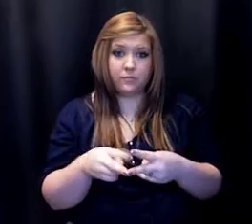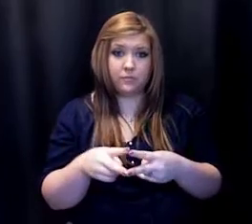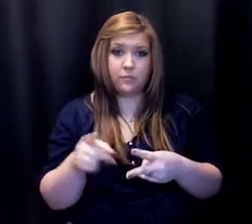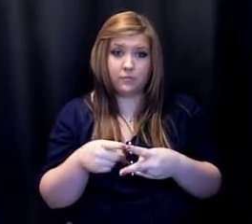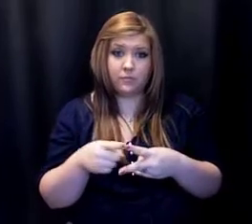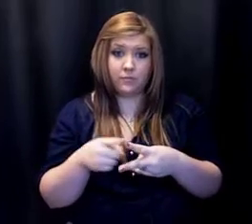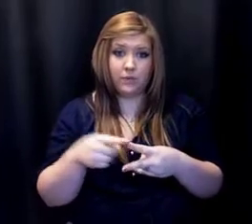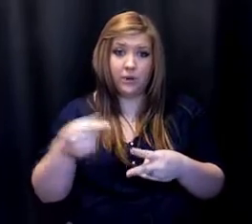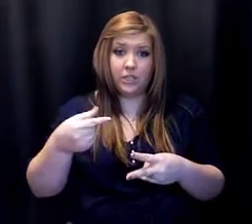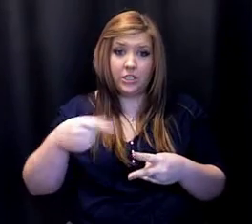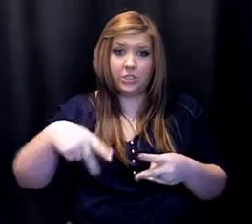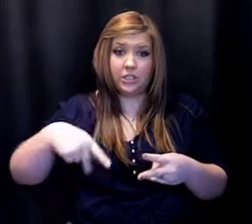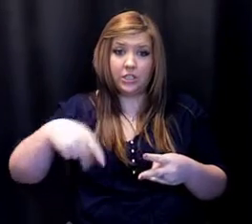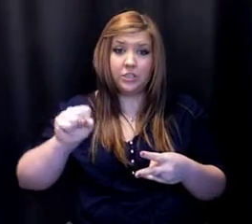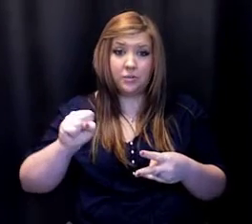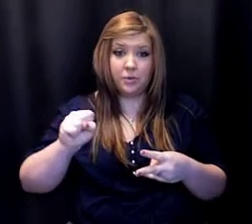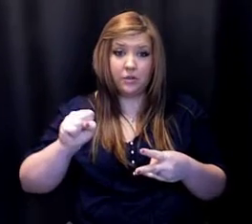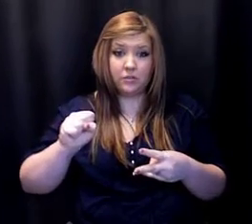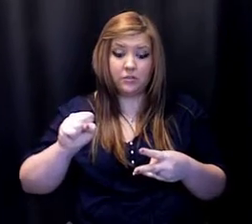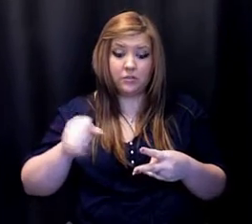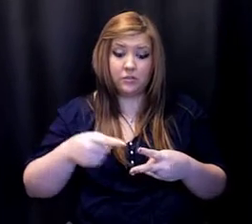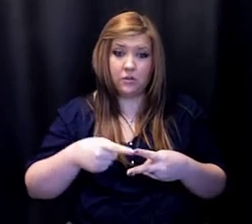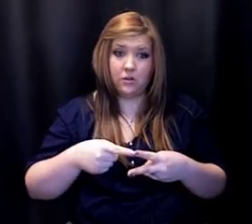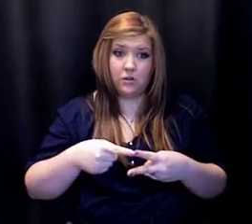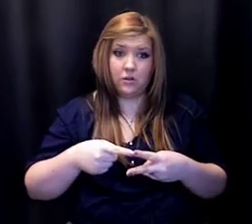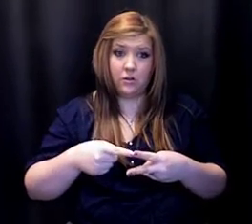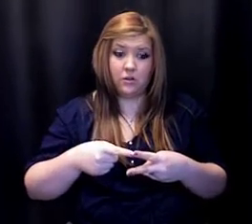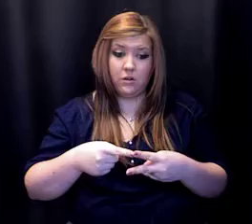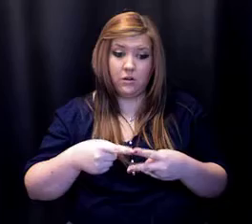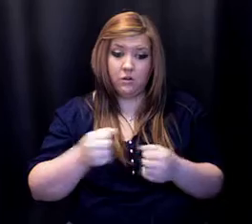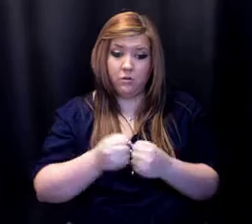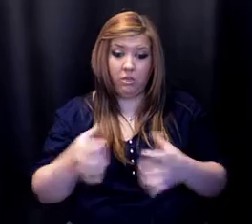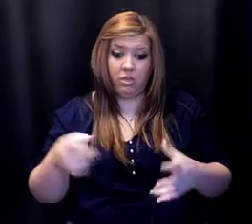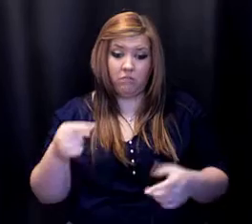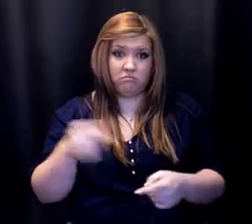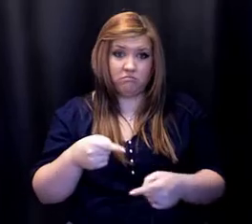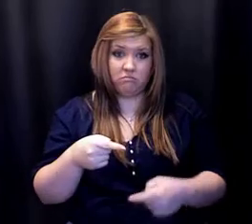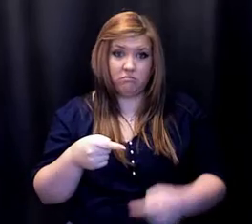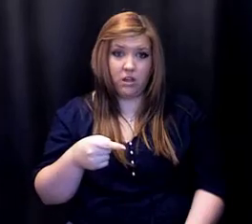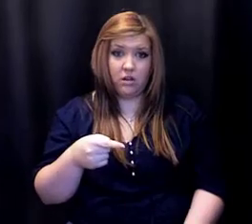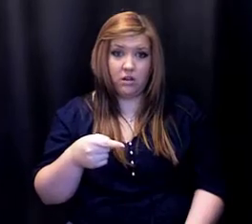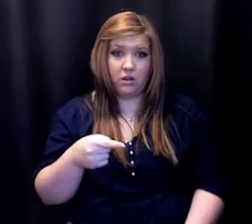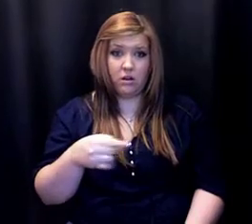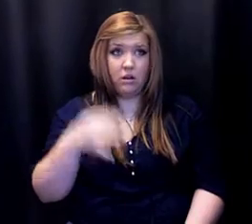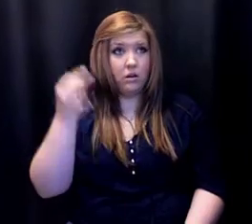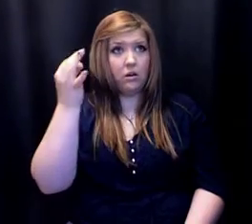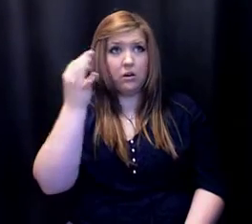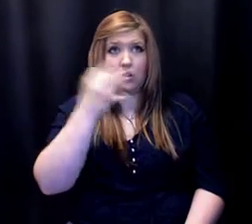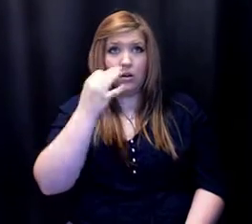I don't know how I would have got here, because I'm not very good at reading maps, and I have a terrible sense of